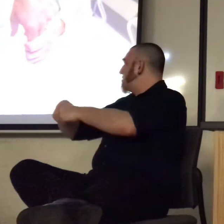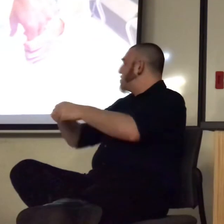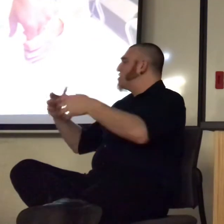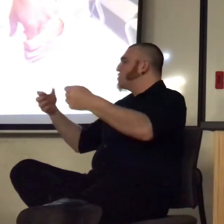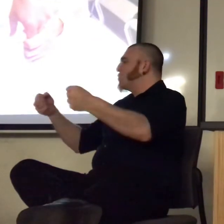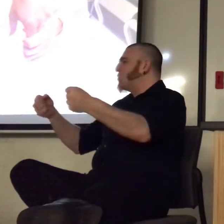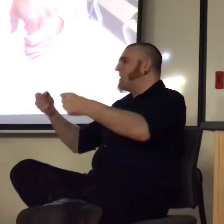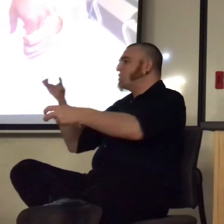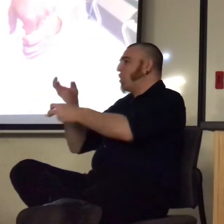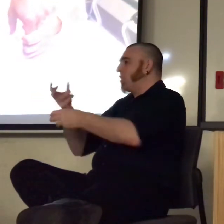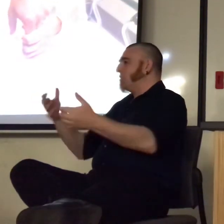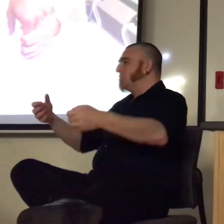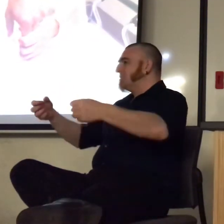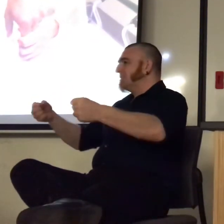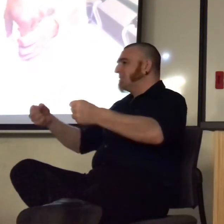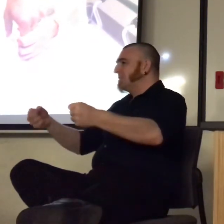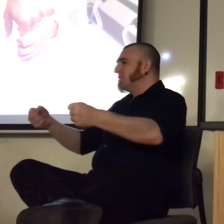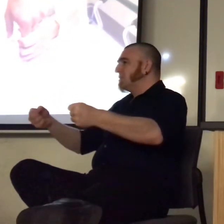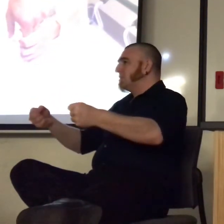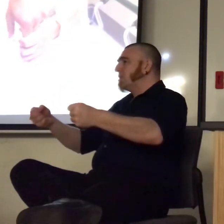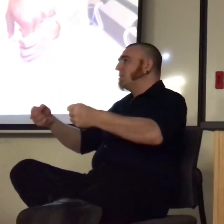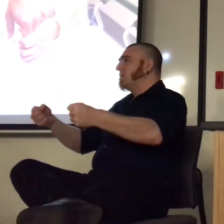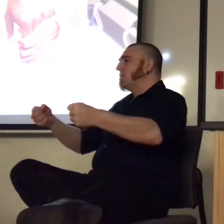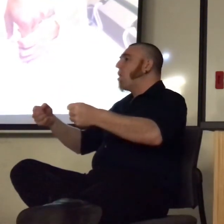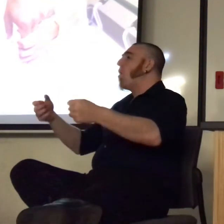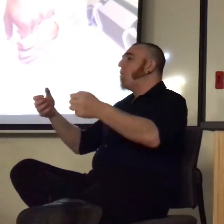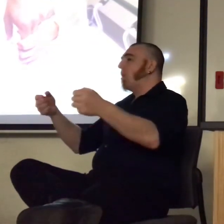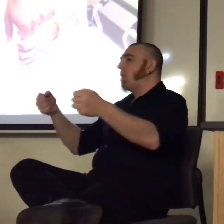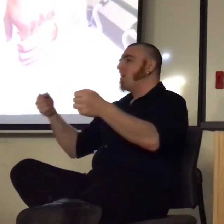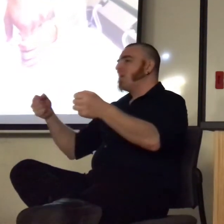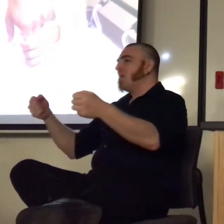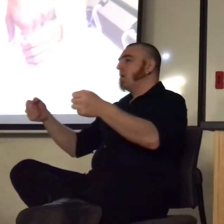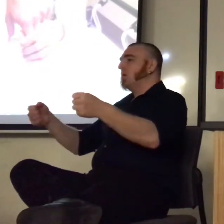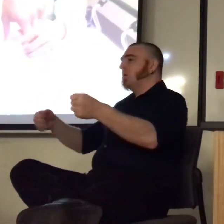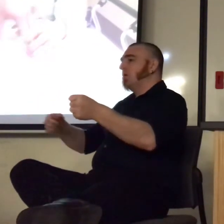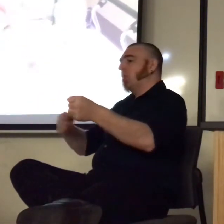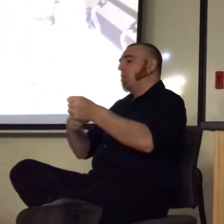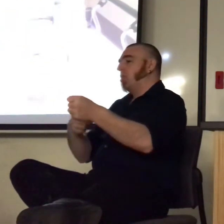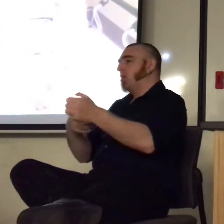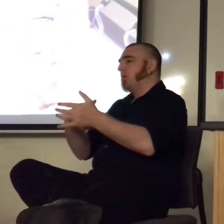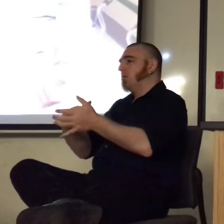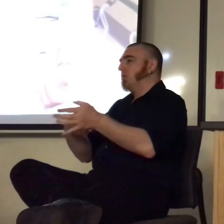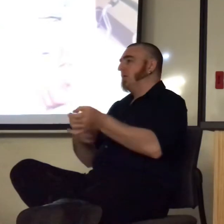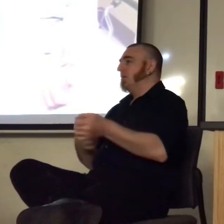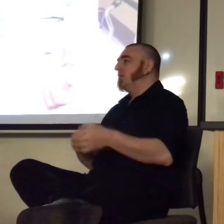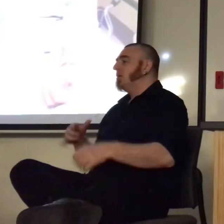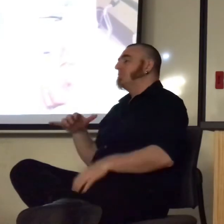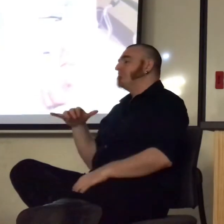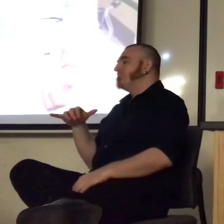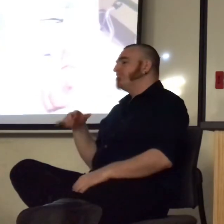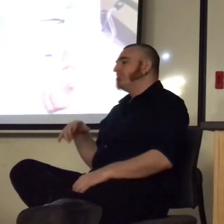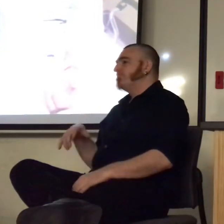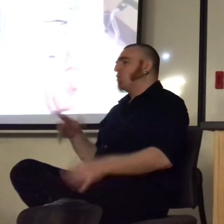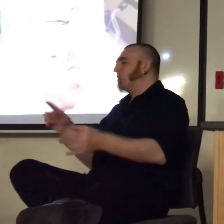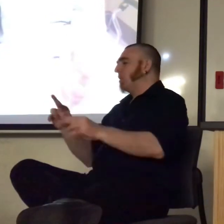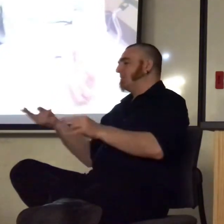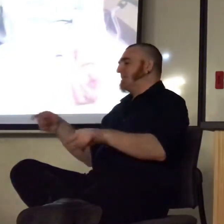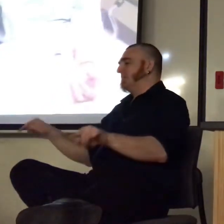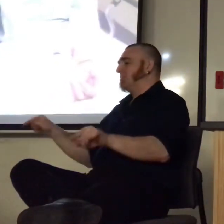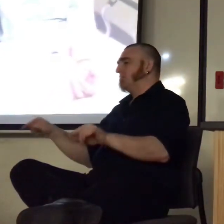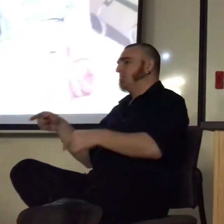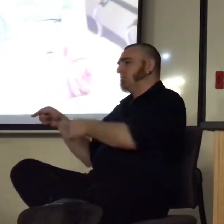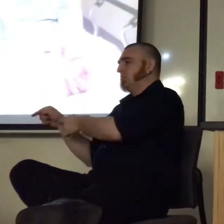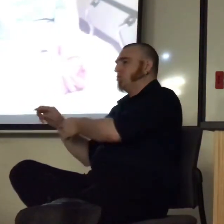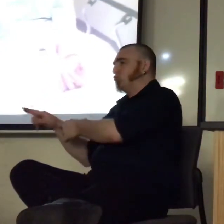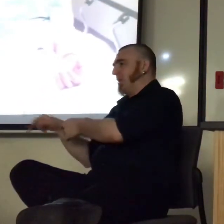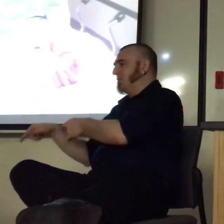can. Grip strength is significantly decreased. It is. That's what I found on my exam. Now, have her do